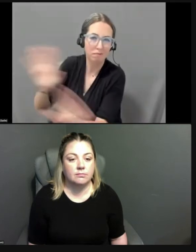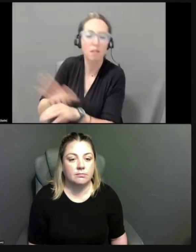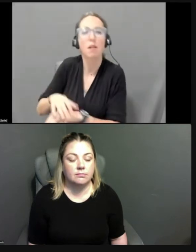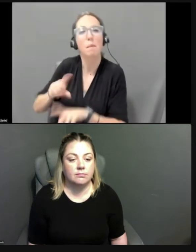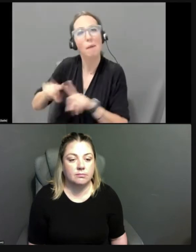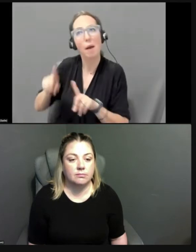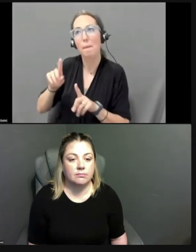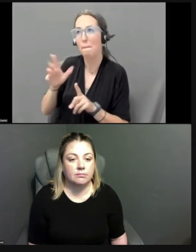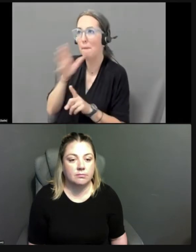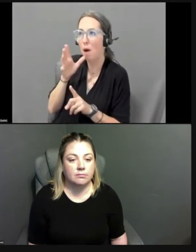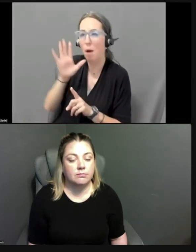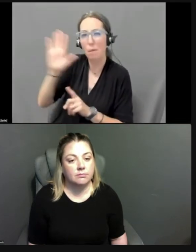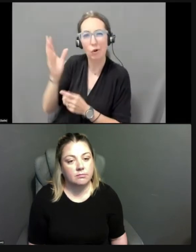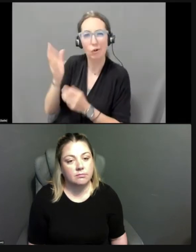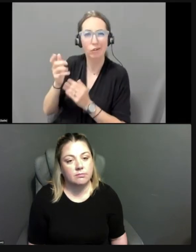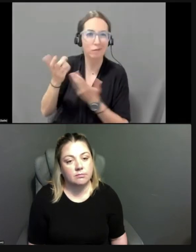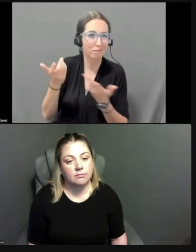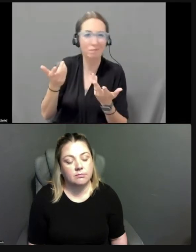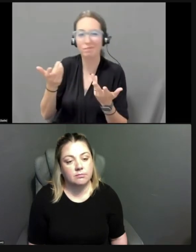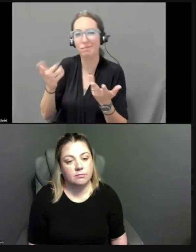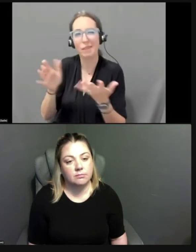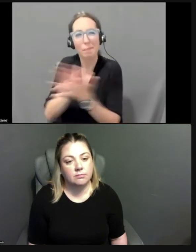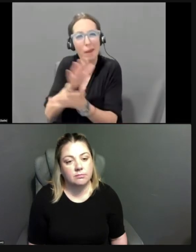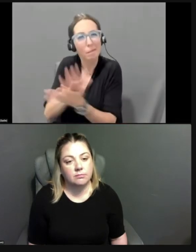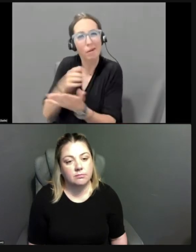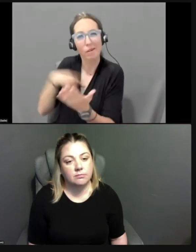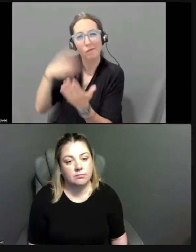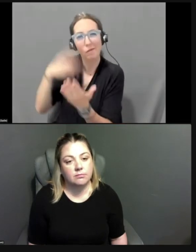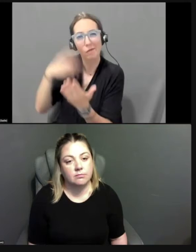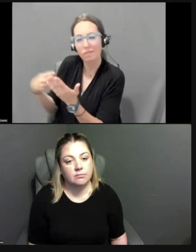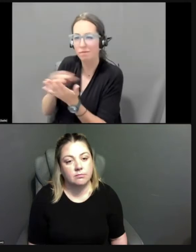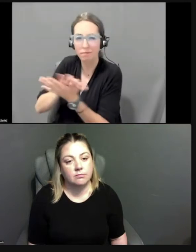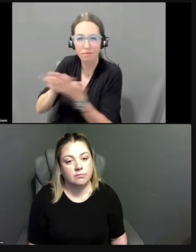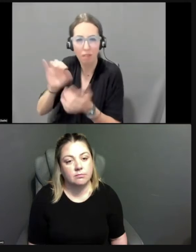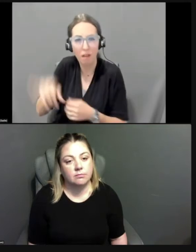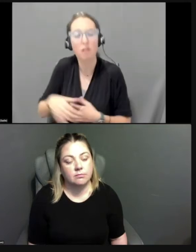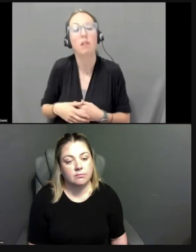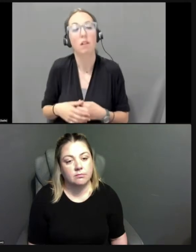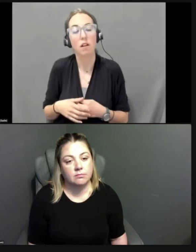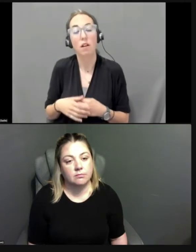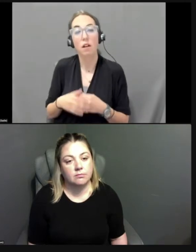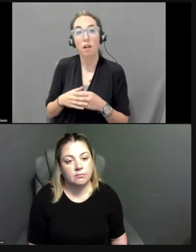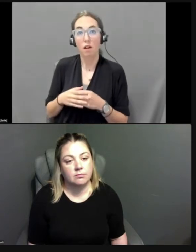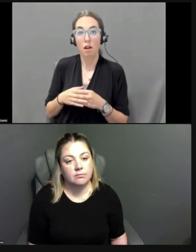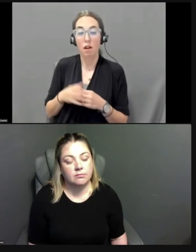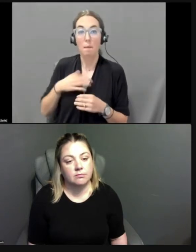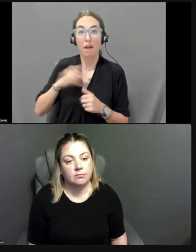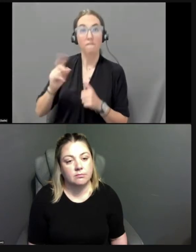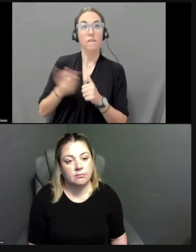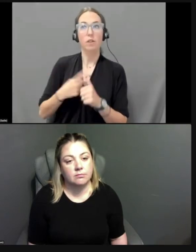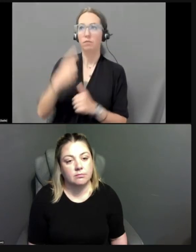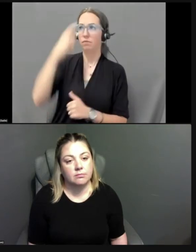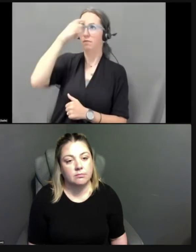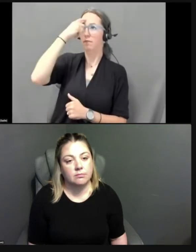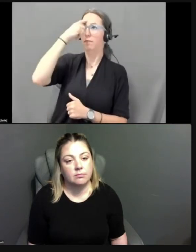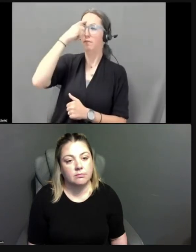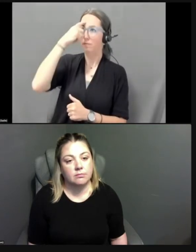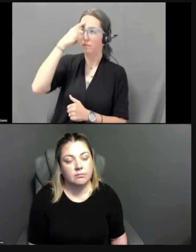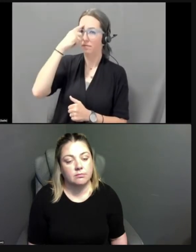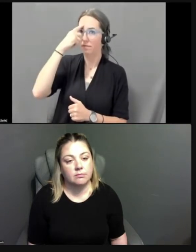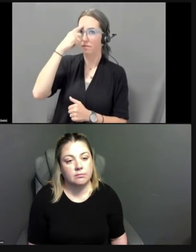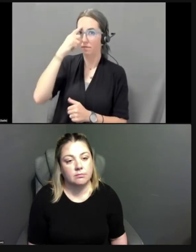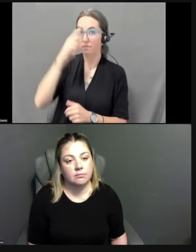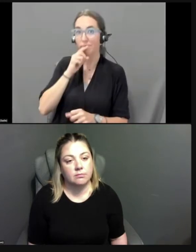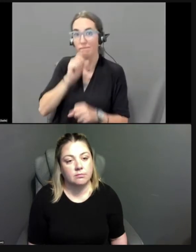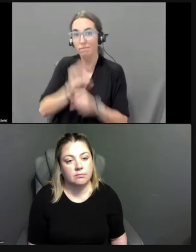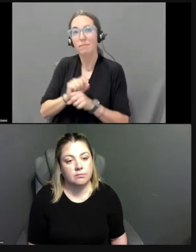my mom had. And that's really like the first memory I have of officially